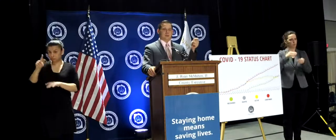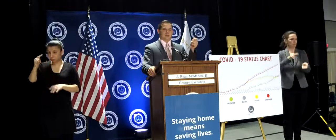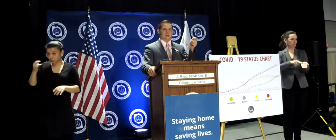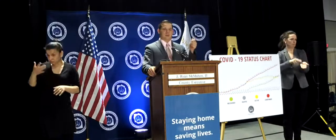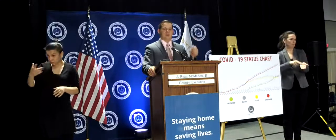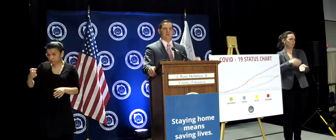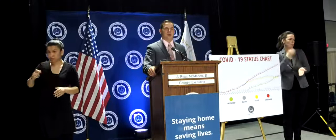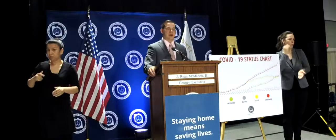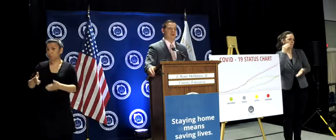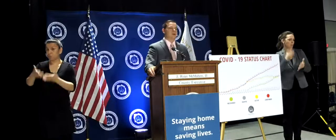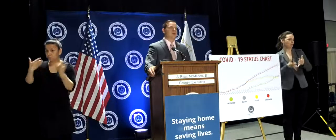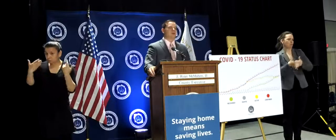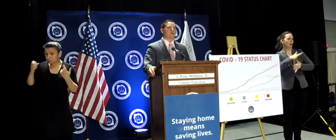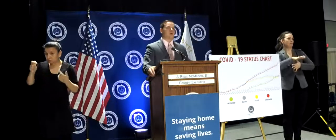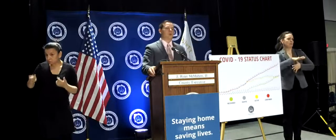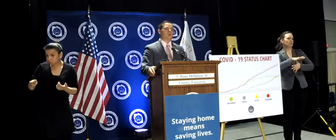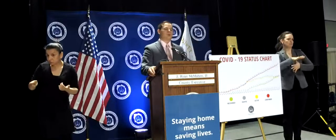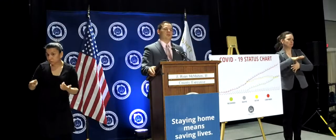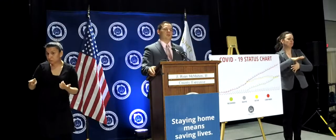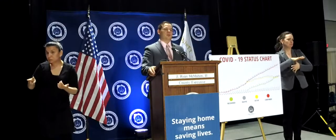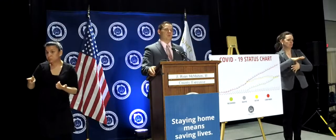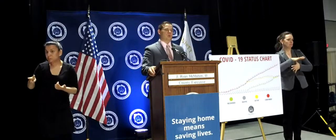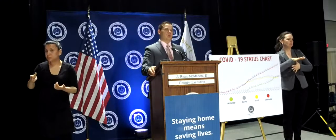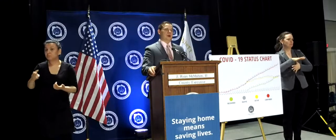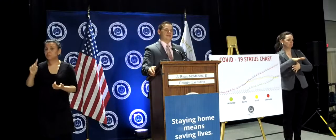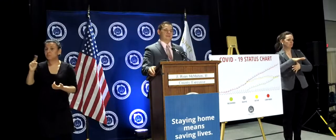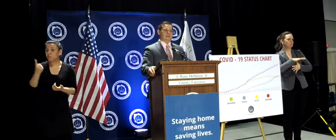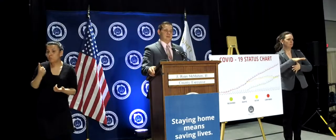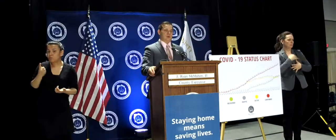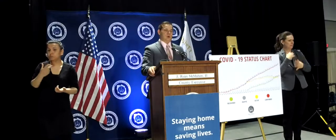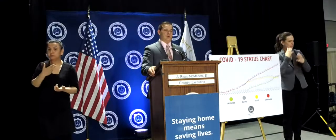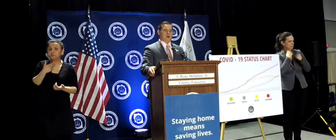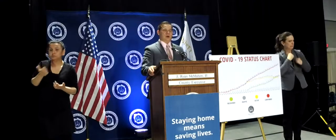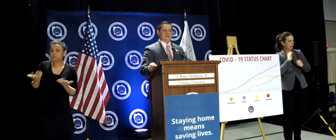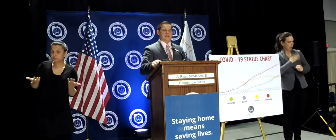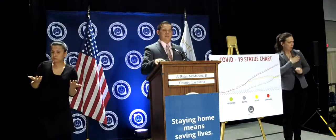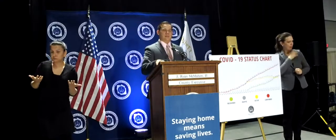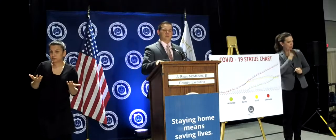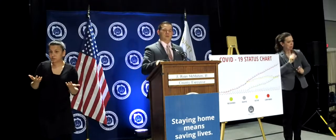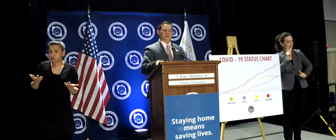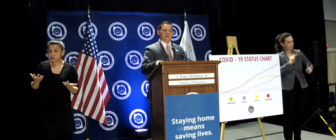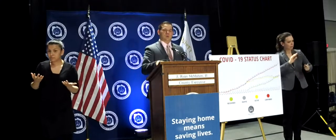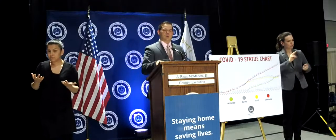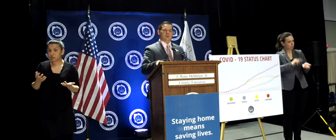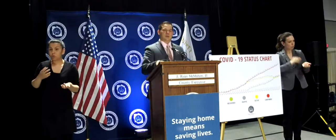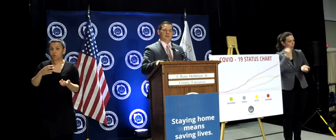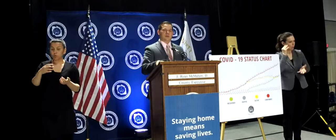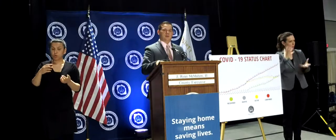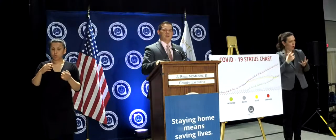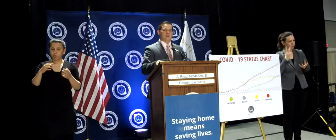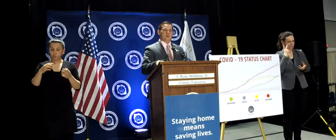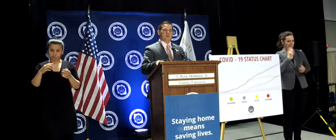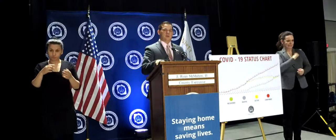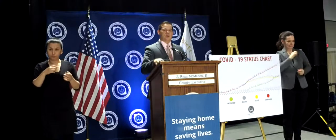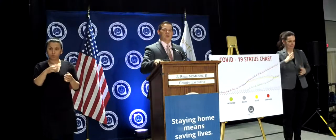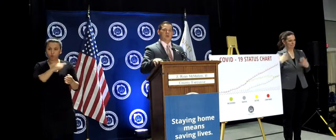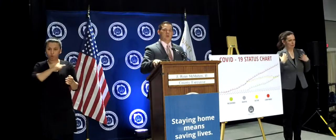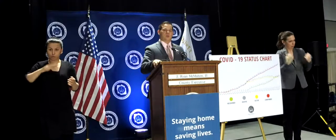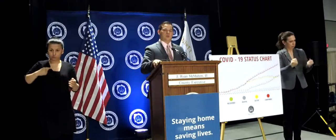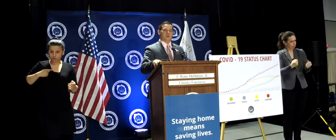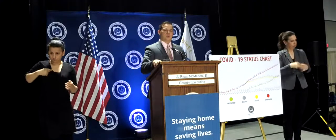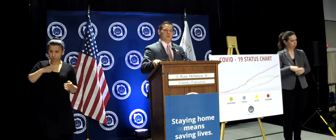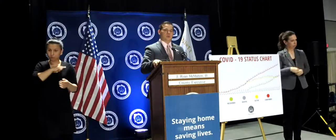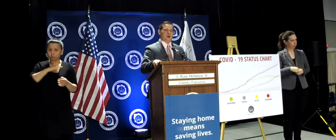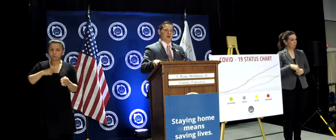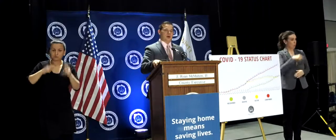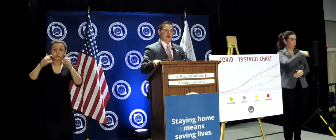do an application and whatnot. So the Quest Walmart teams will be given nursing